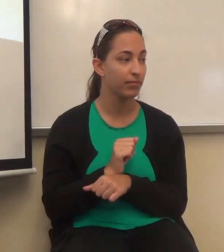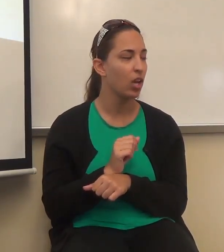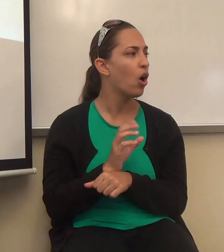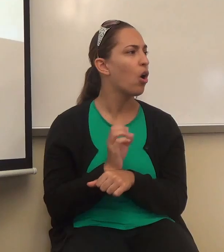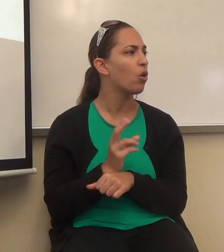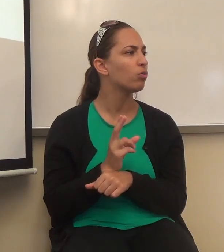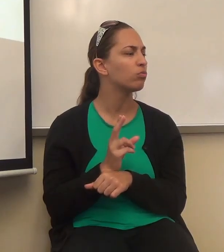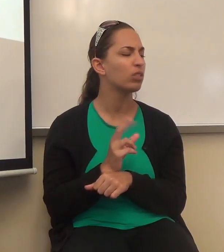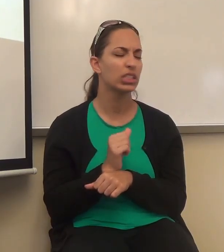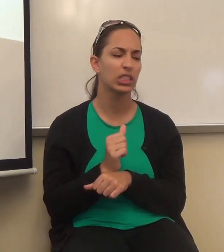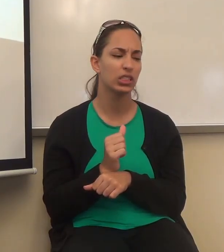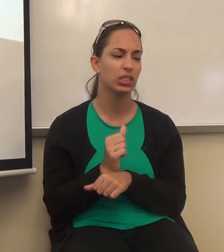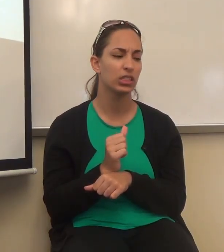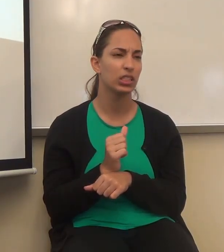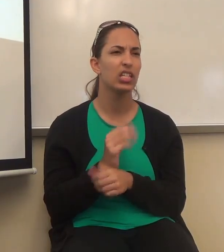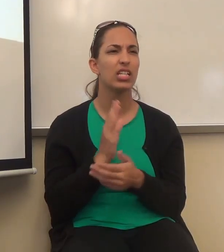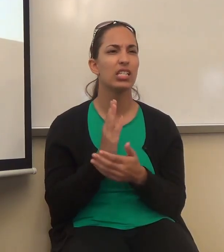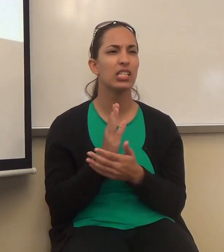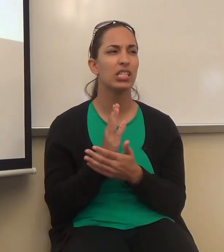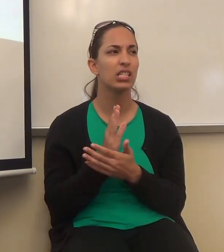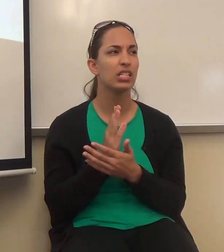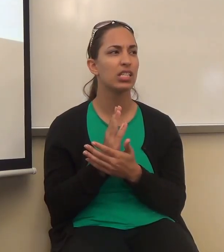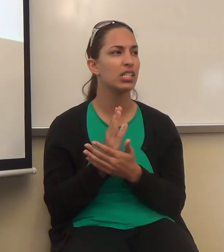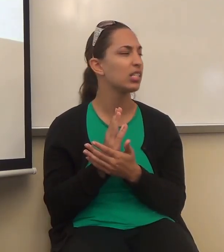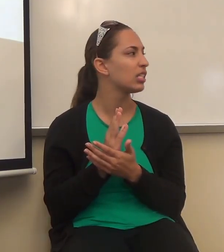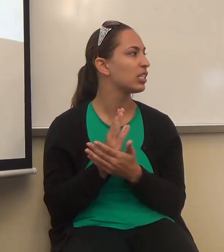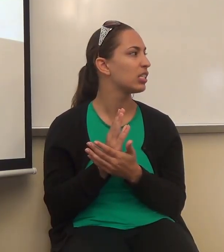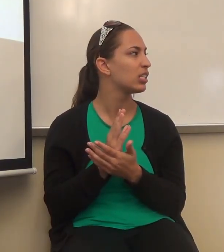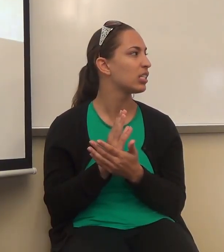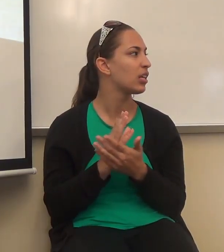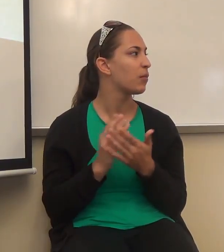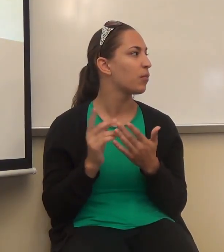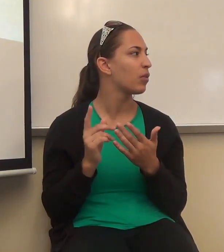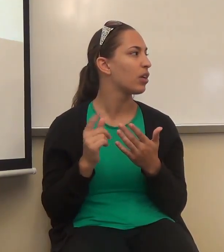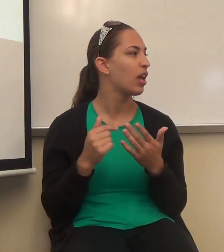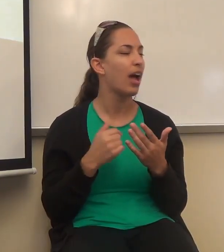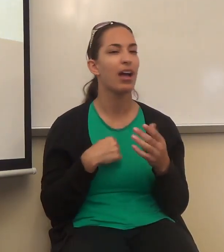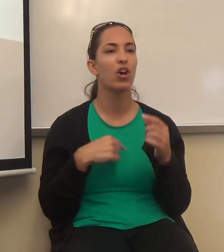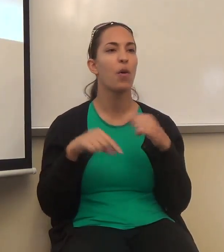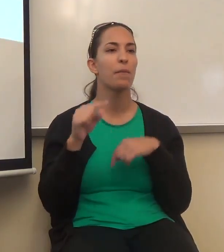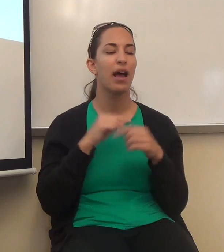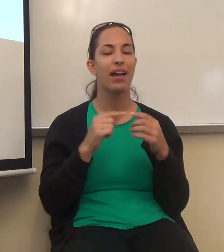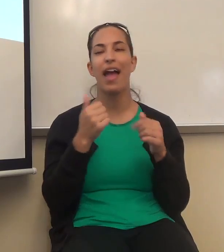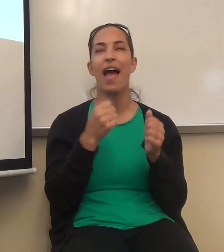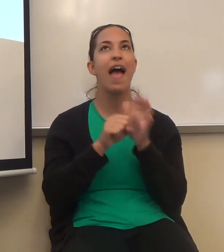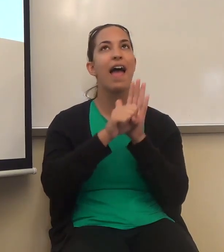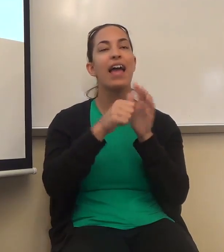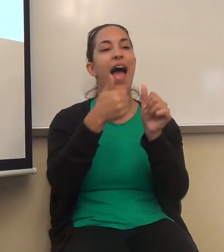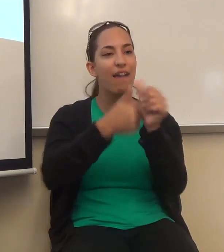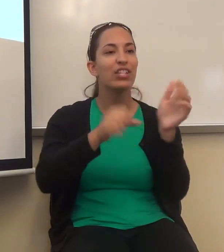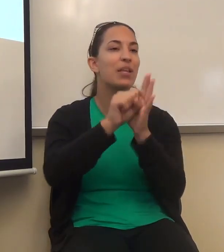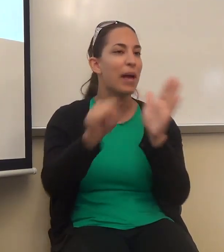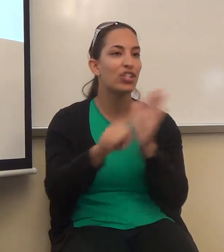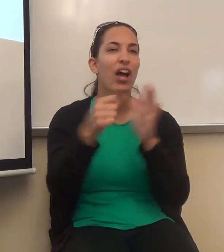clean, look, some of these I went back and cleaned up a little bit. You know, every semester I changed something. This was before I had made